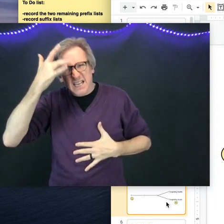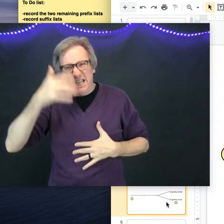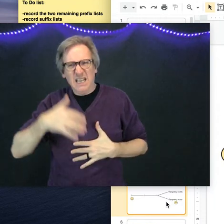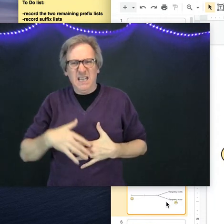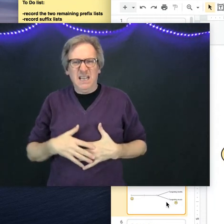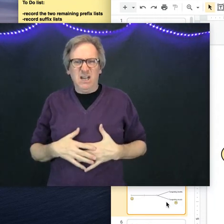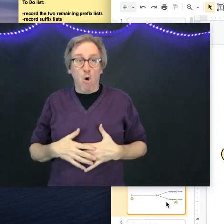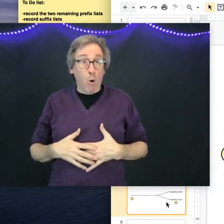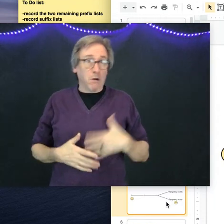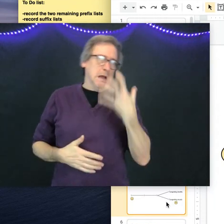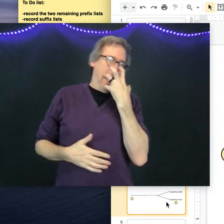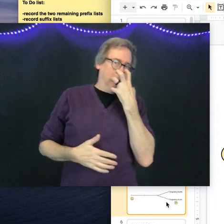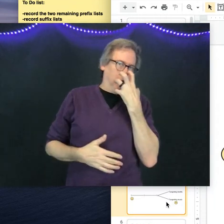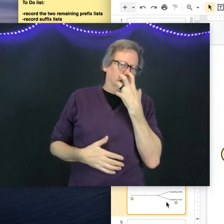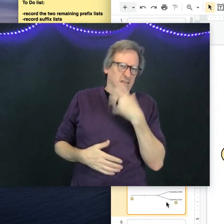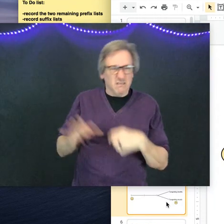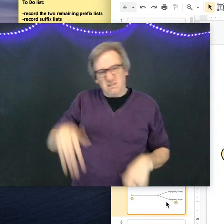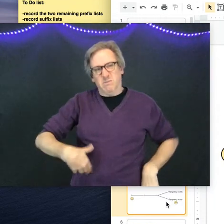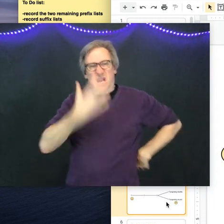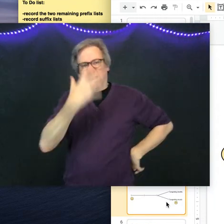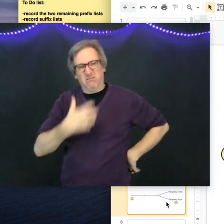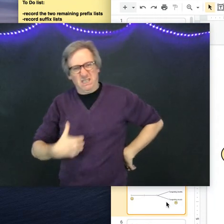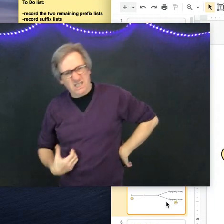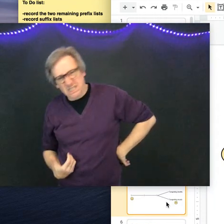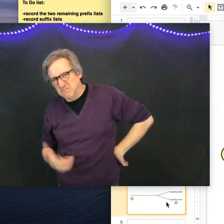sick, or angry.